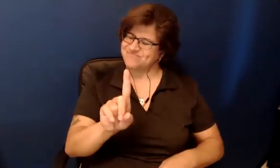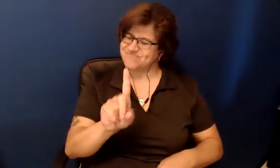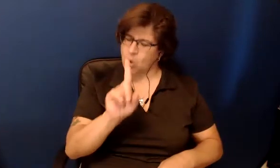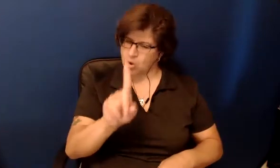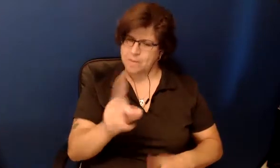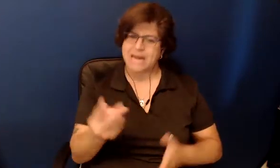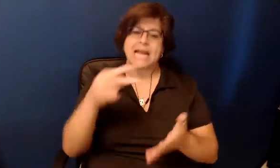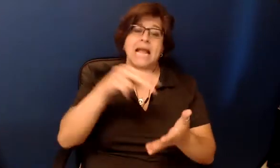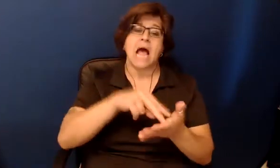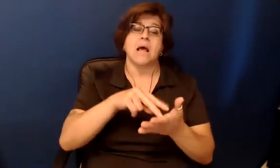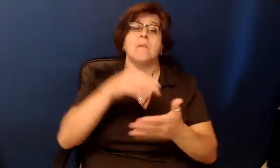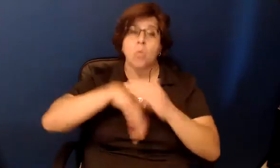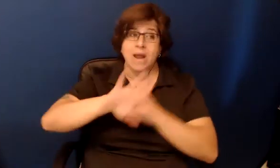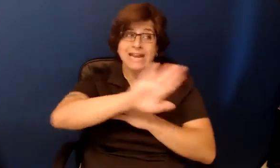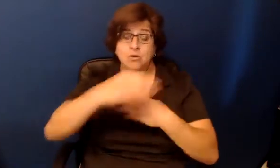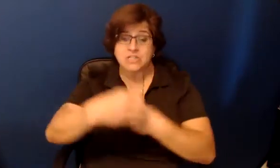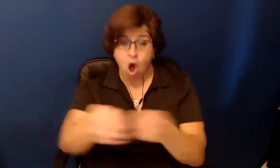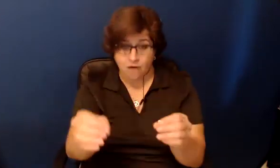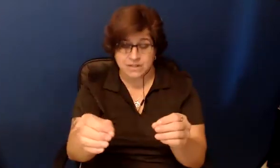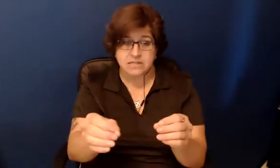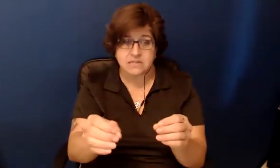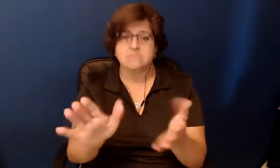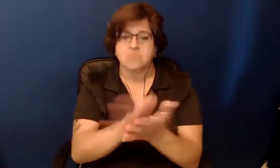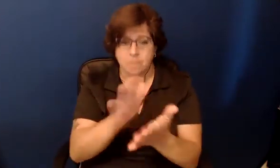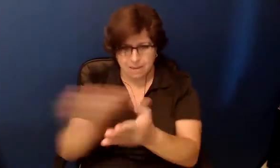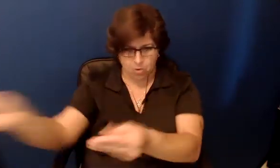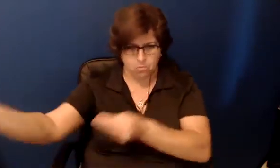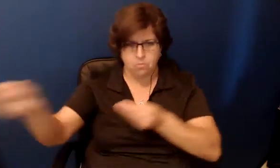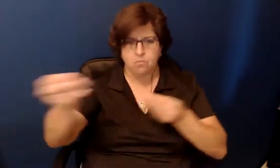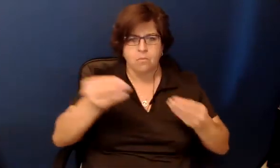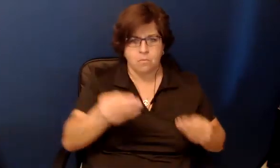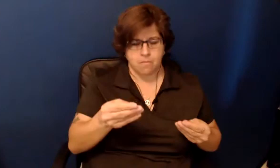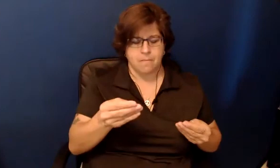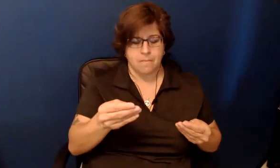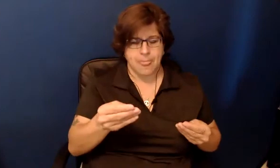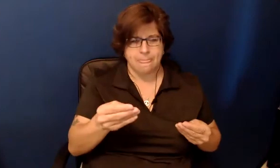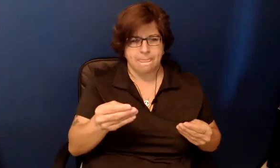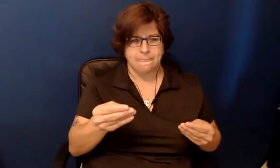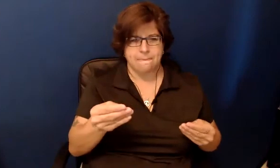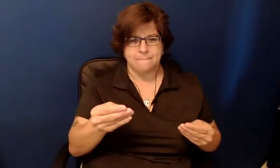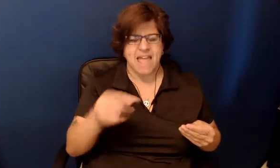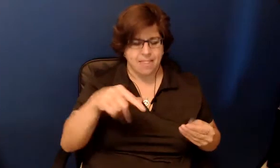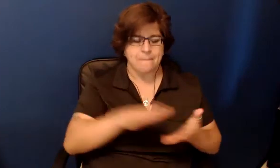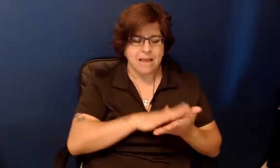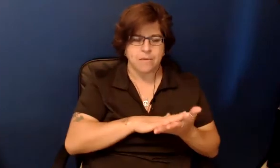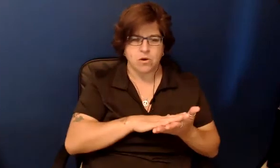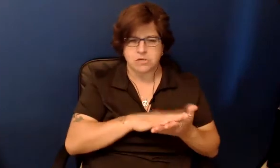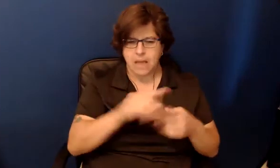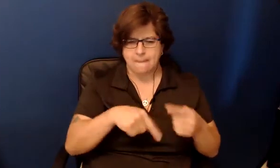so he said, "Just a moment." He got up and he went in his office and he got a piece of paper